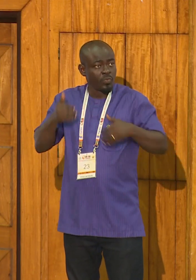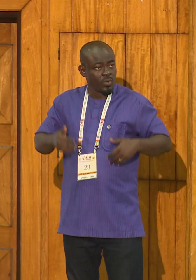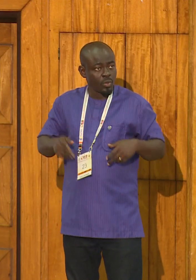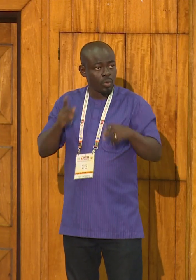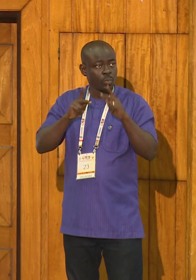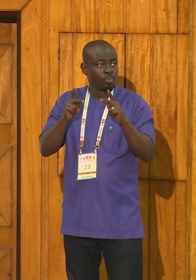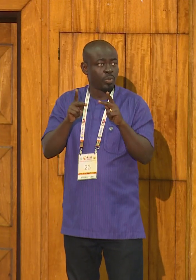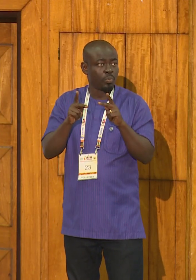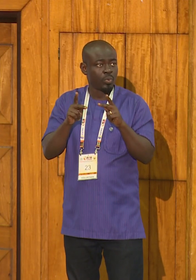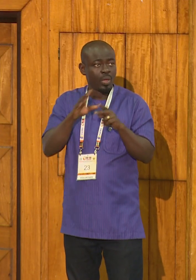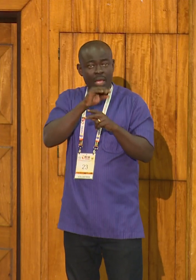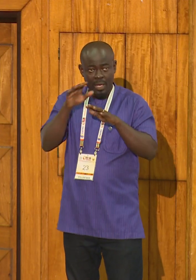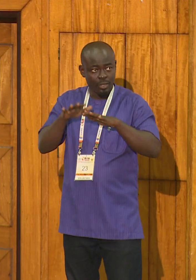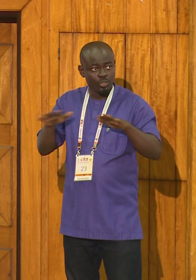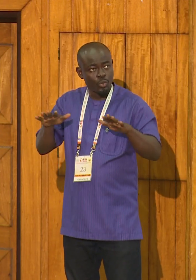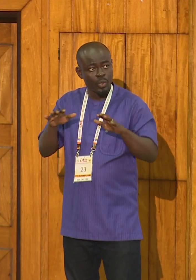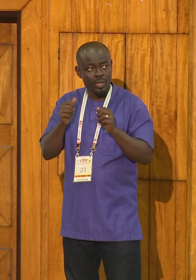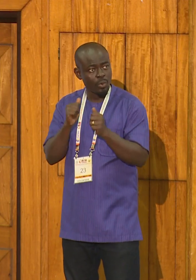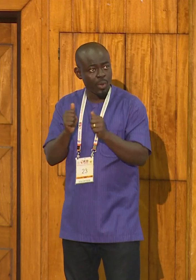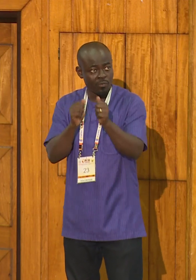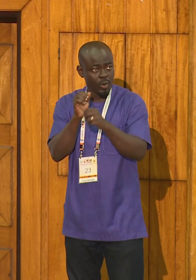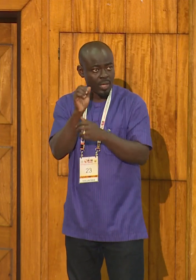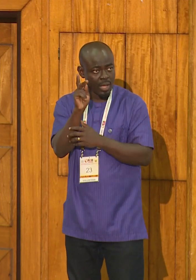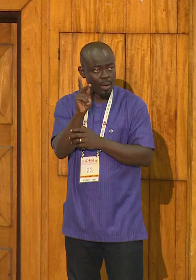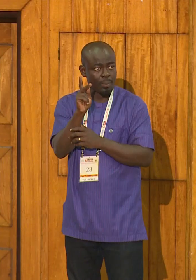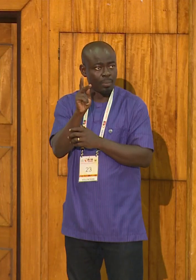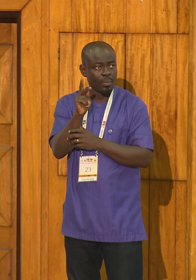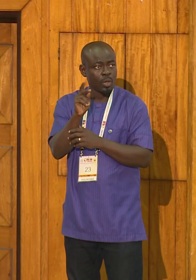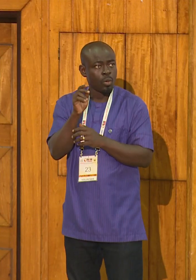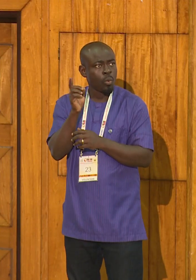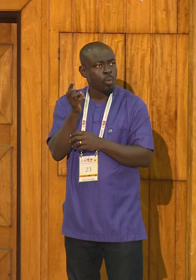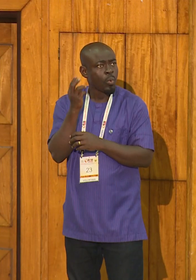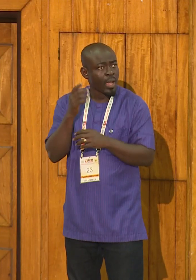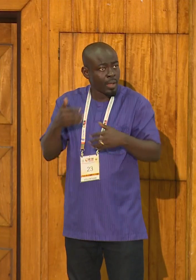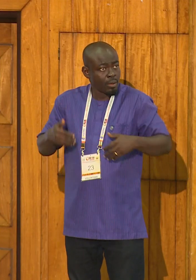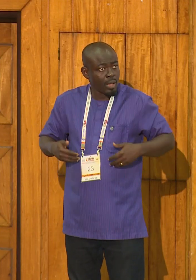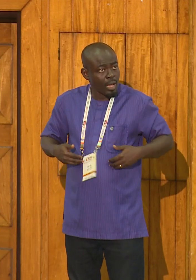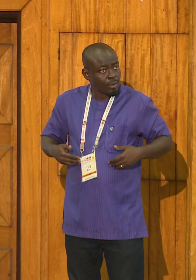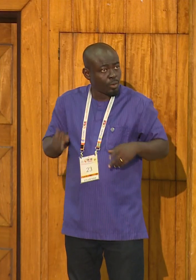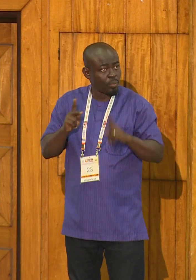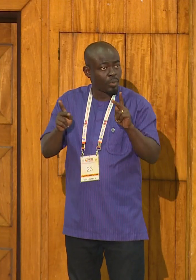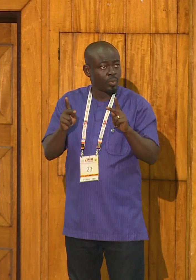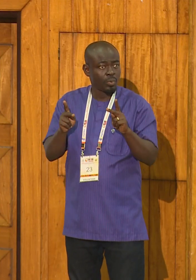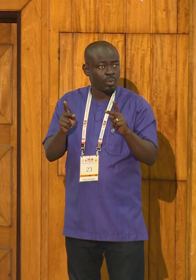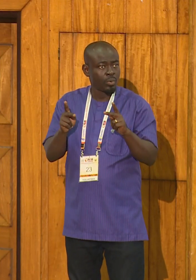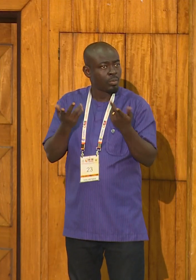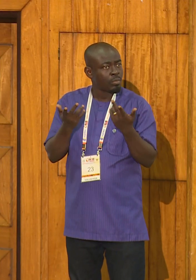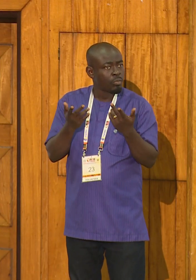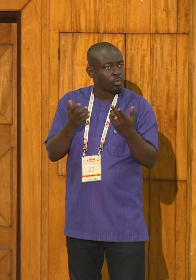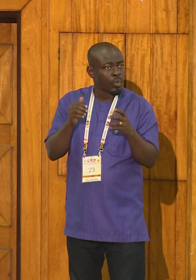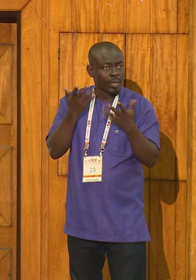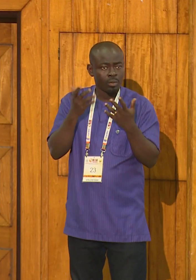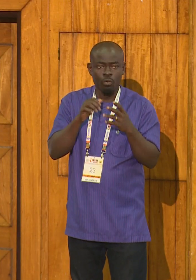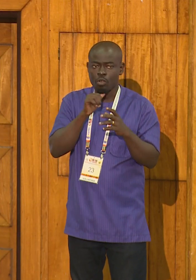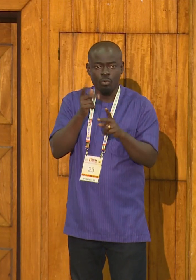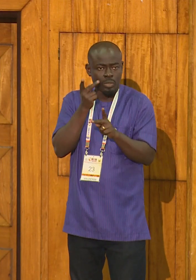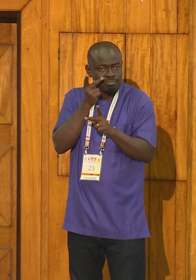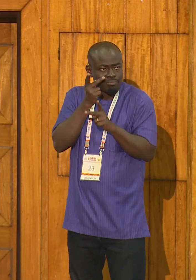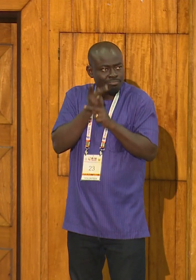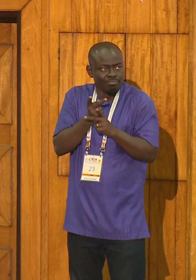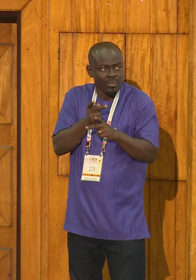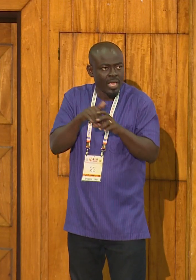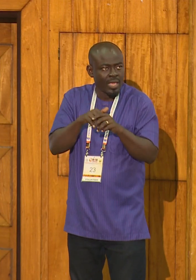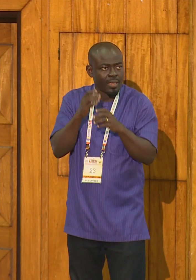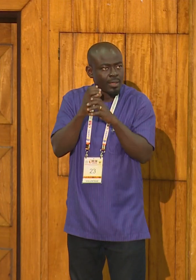were in children that we were following up to were adolescents that were lost in the process and were not retained in care,